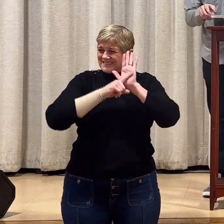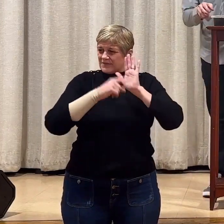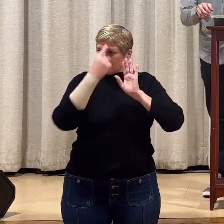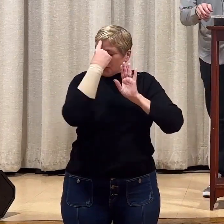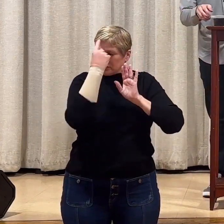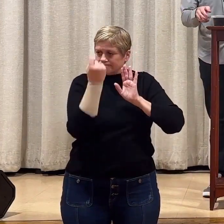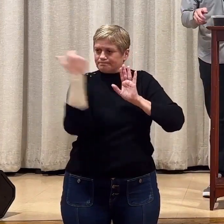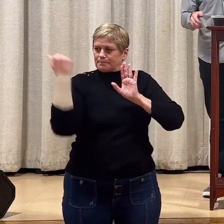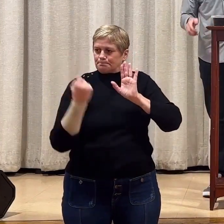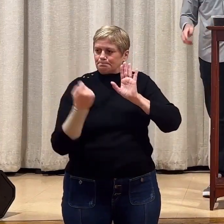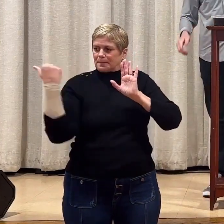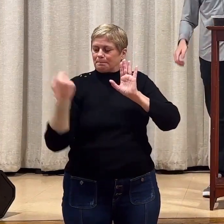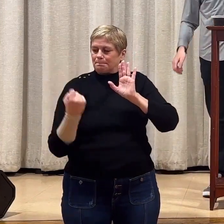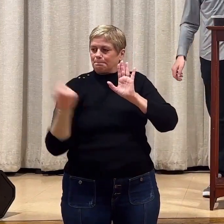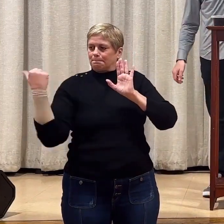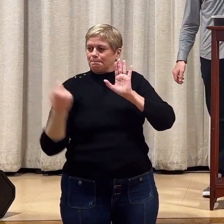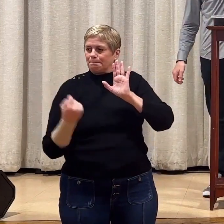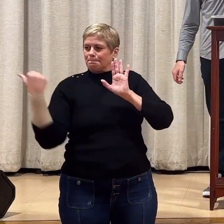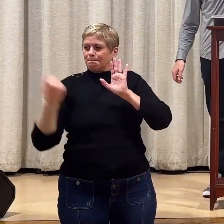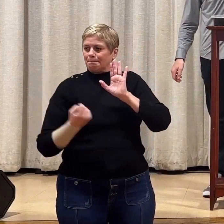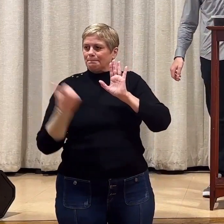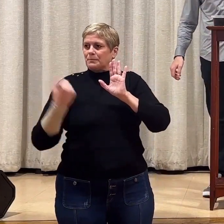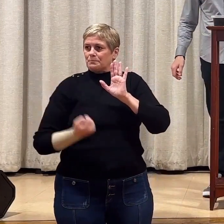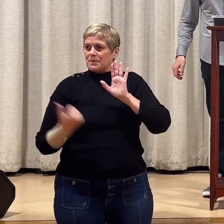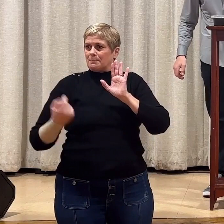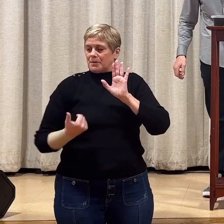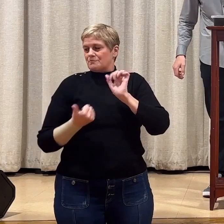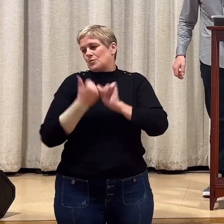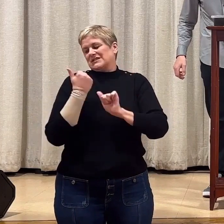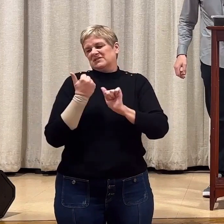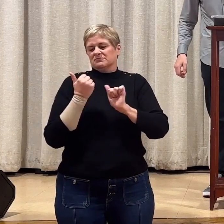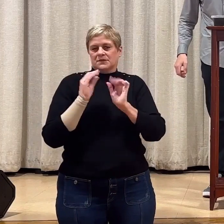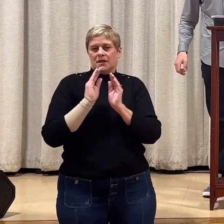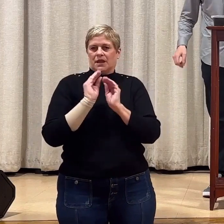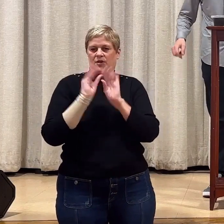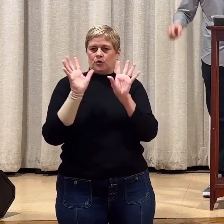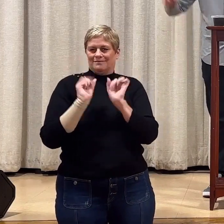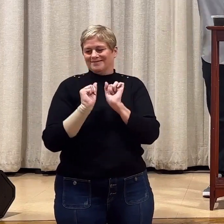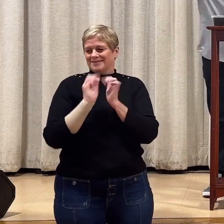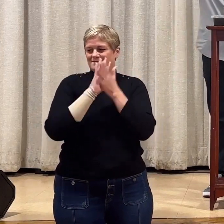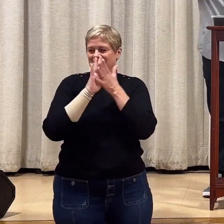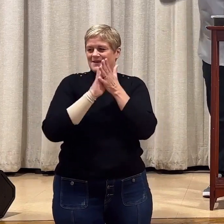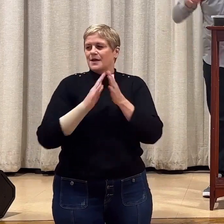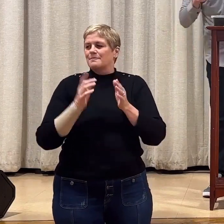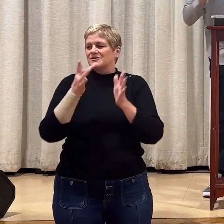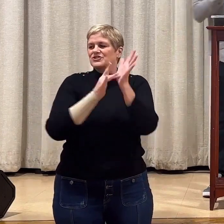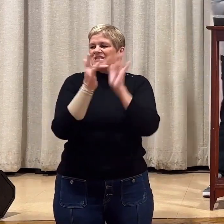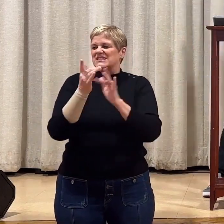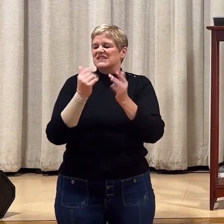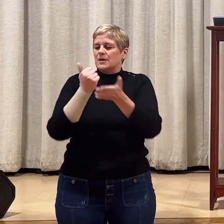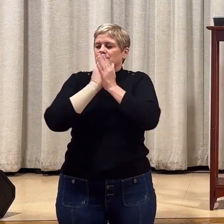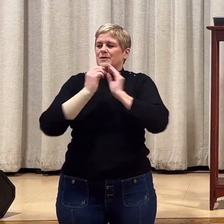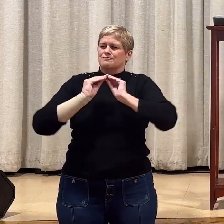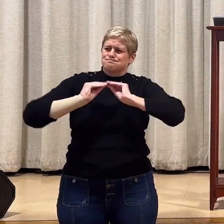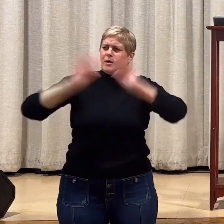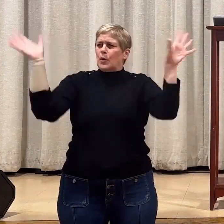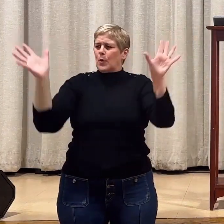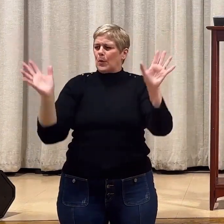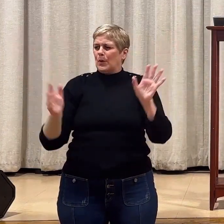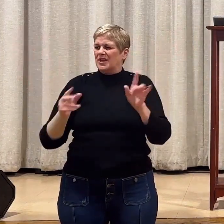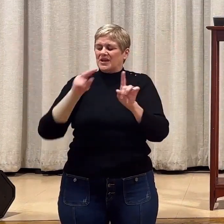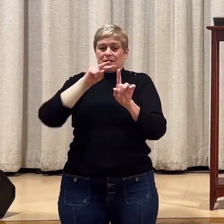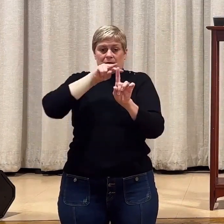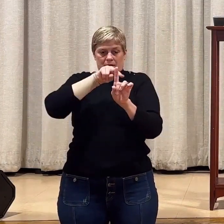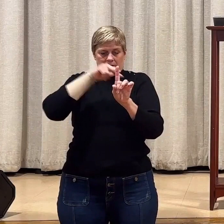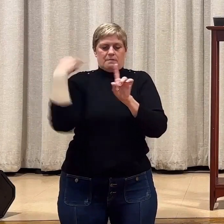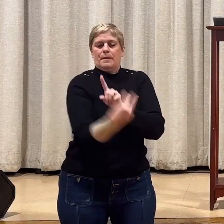right, we're clear. We're mostly clear. But really, Jesus makes you fully clear. But when we fill our minds with the Word of